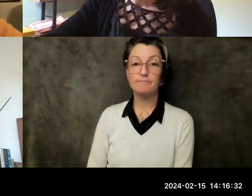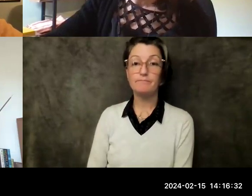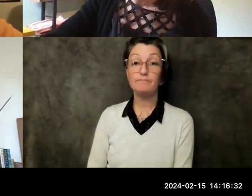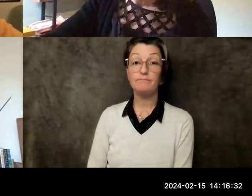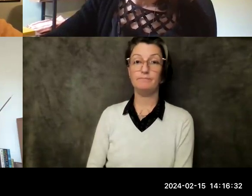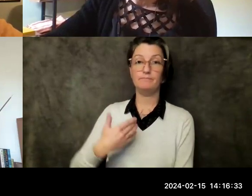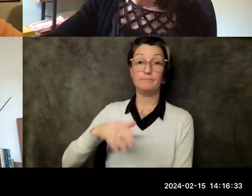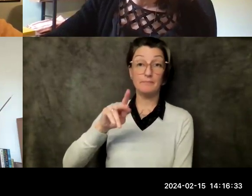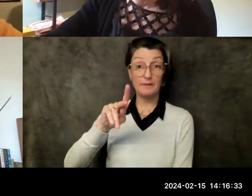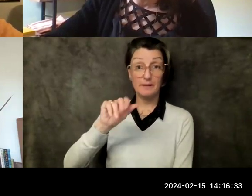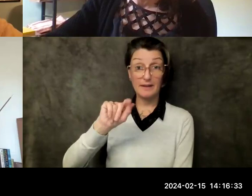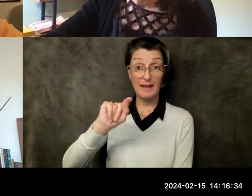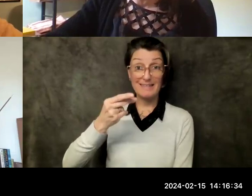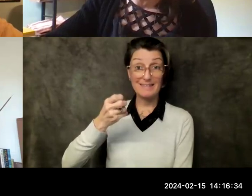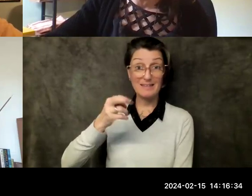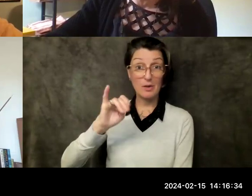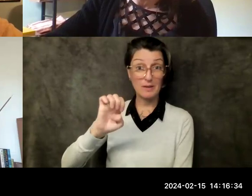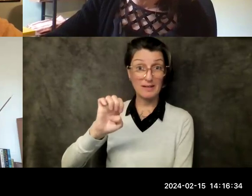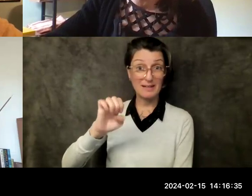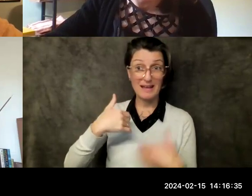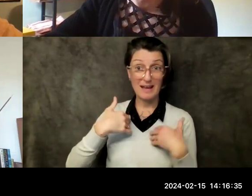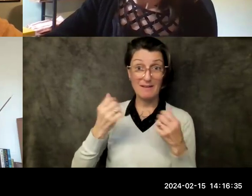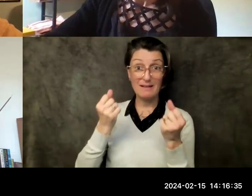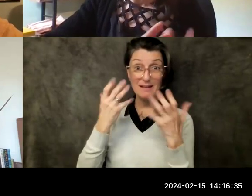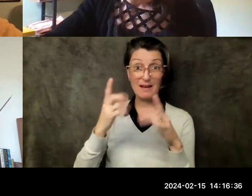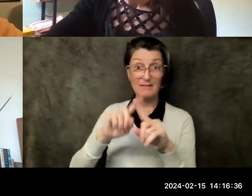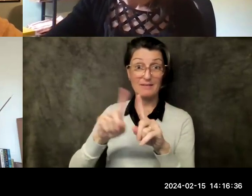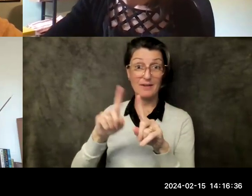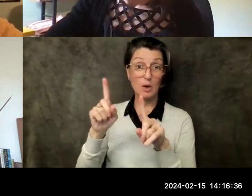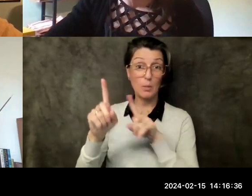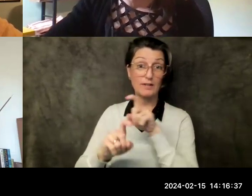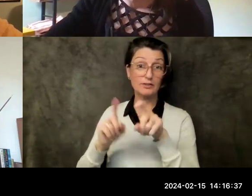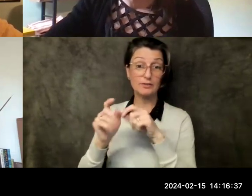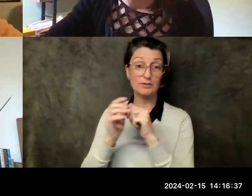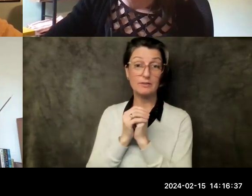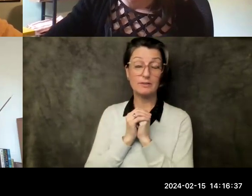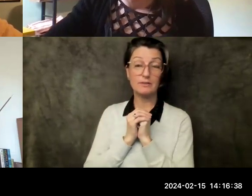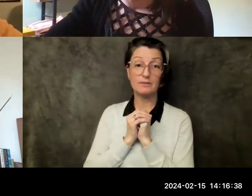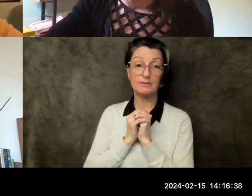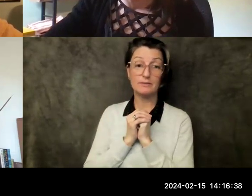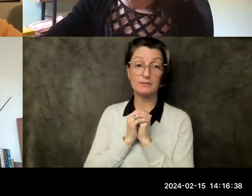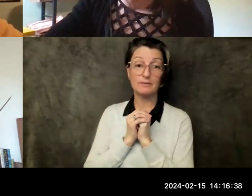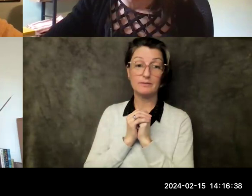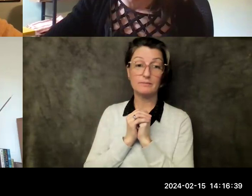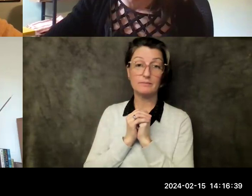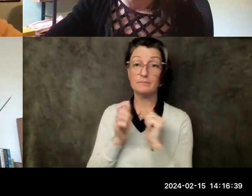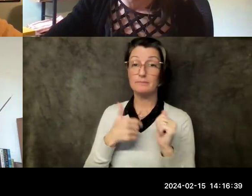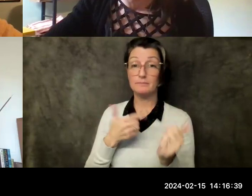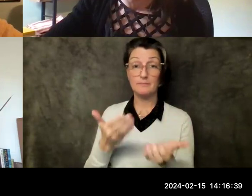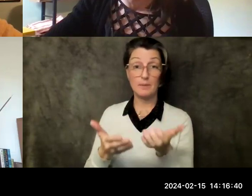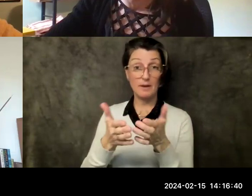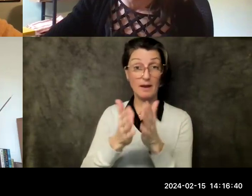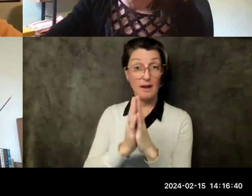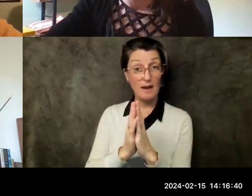I also am now trying to figure out where we should go. We have a lot of different questions. So I think I might ask a little